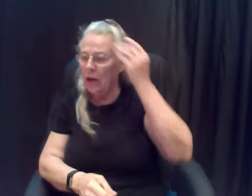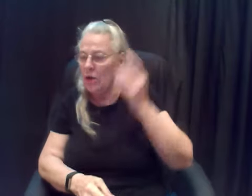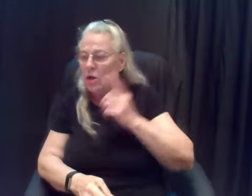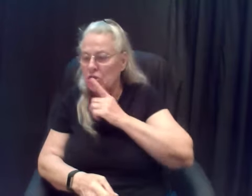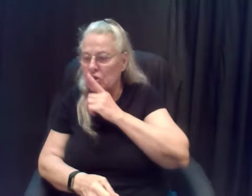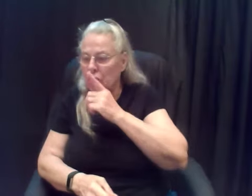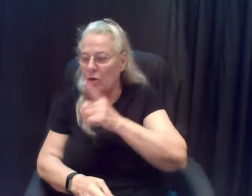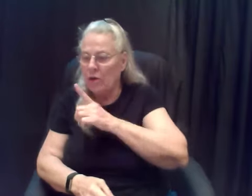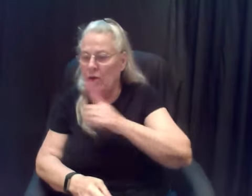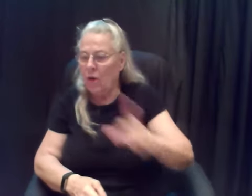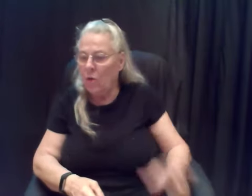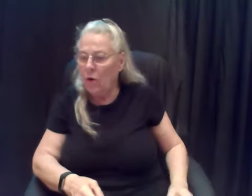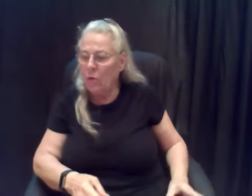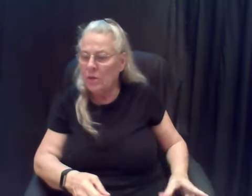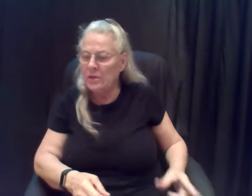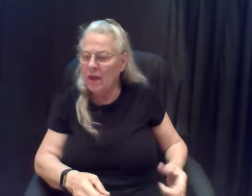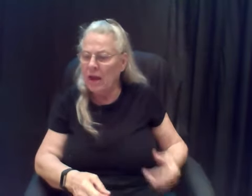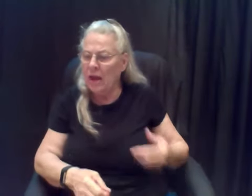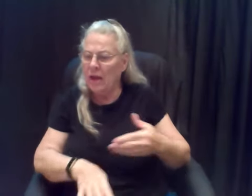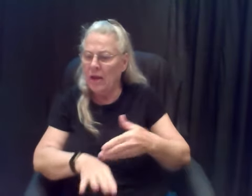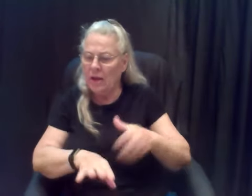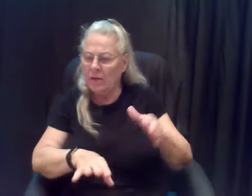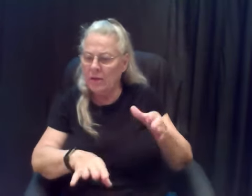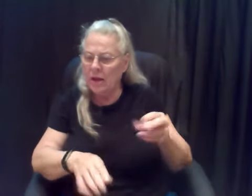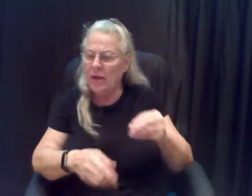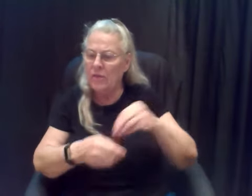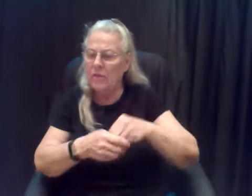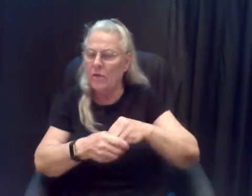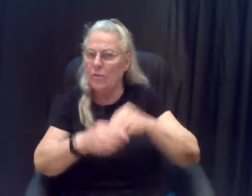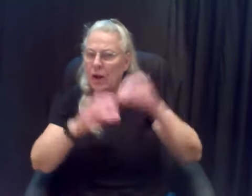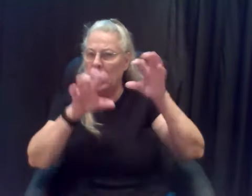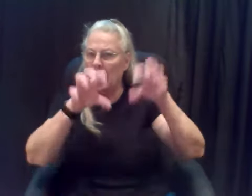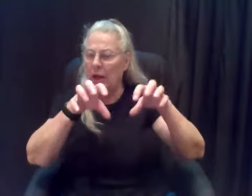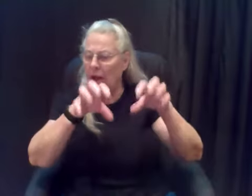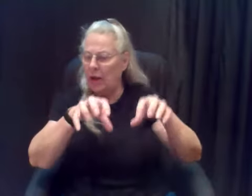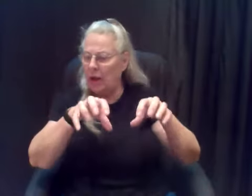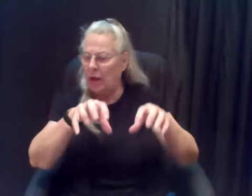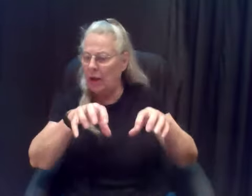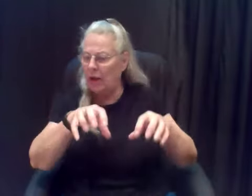knowing, surely the Lord will send in the rain,